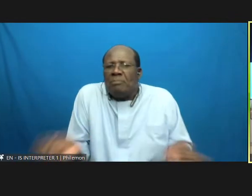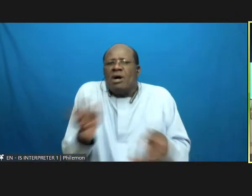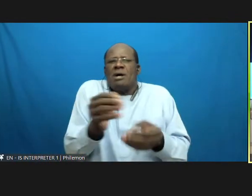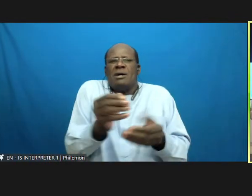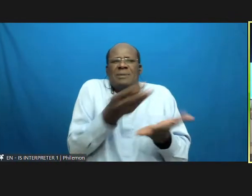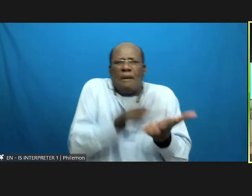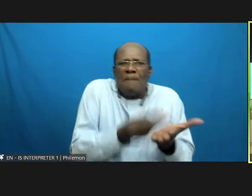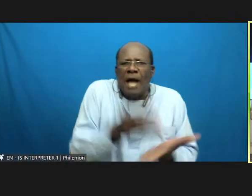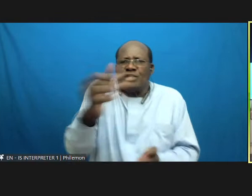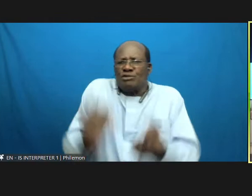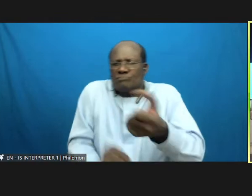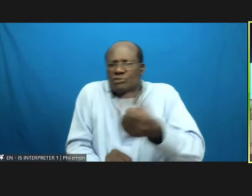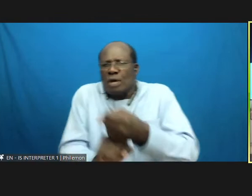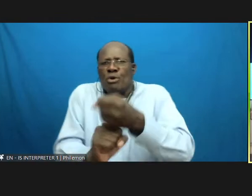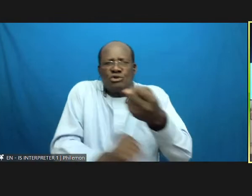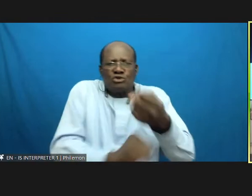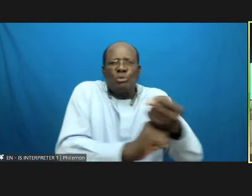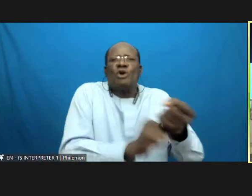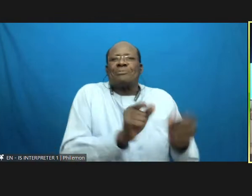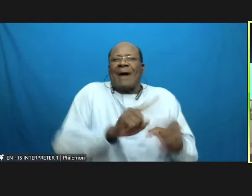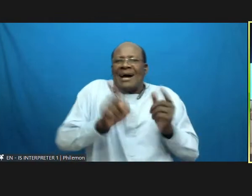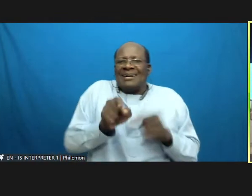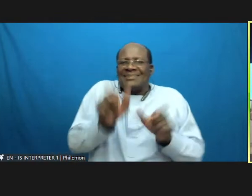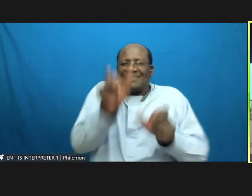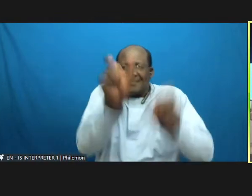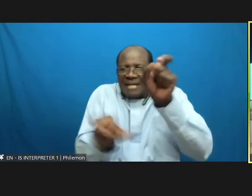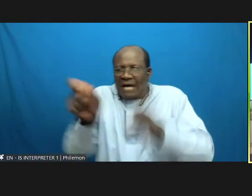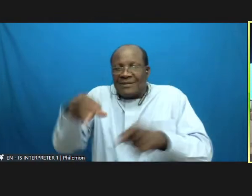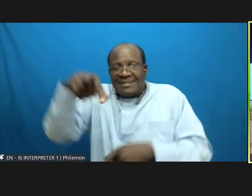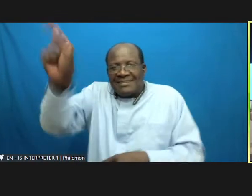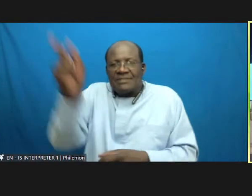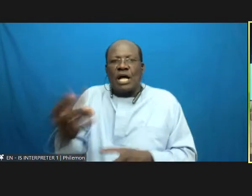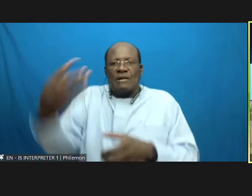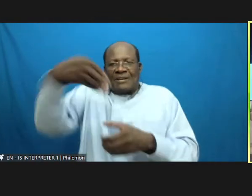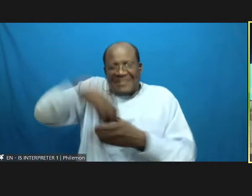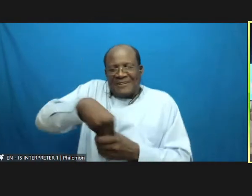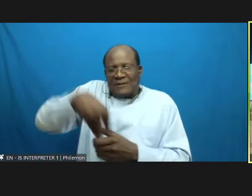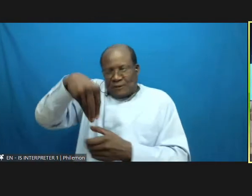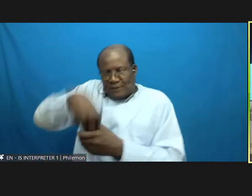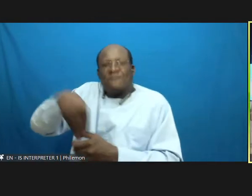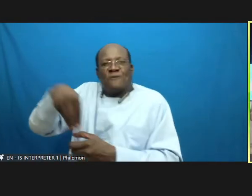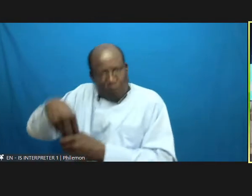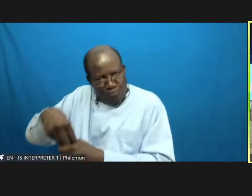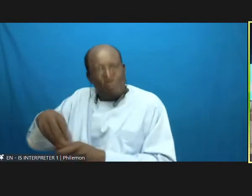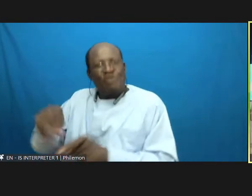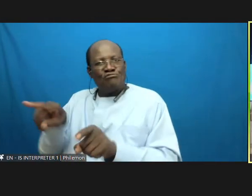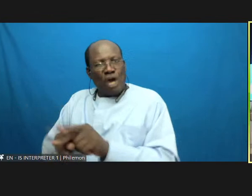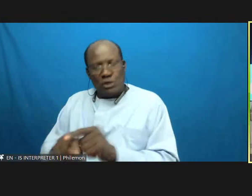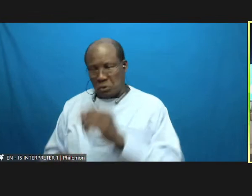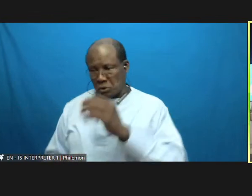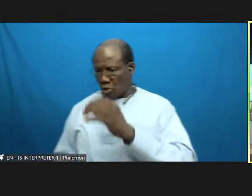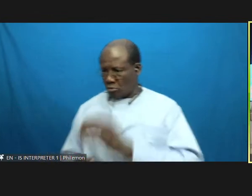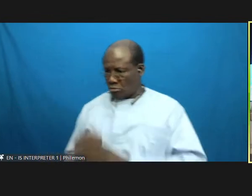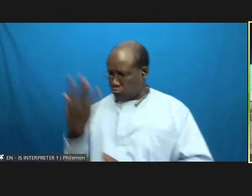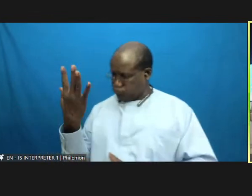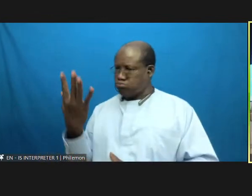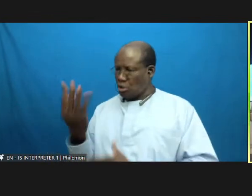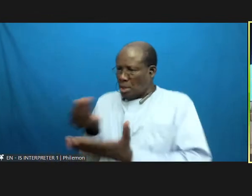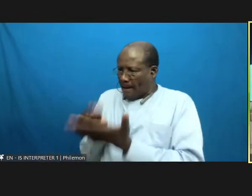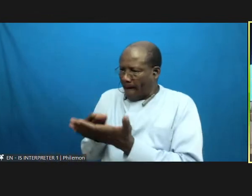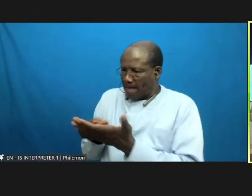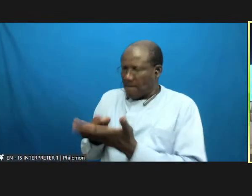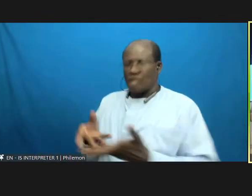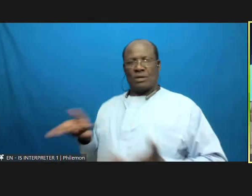greater involvement in the creation of wealth, and to also ensure that green